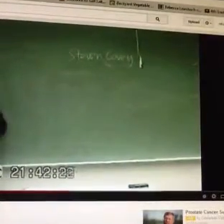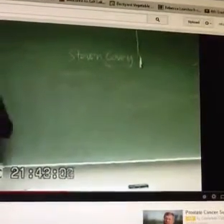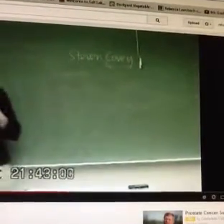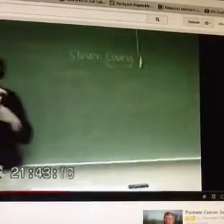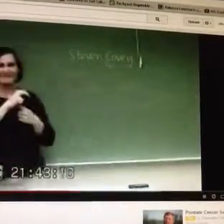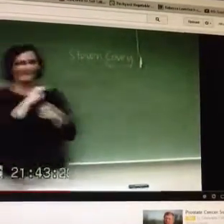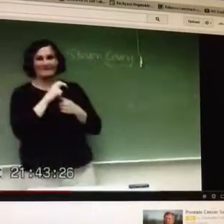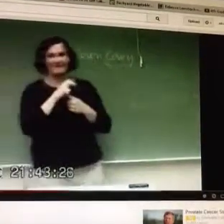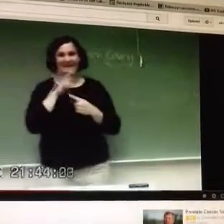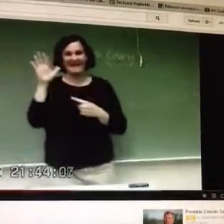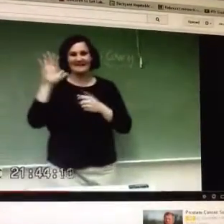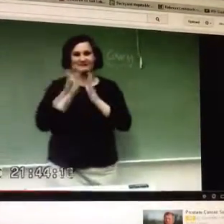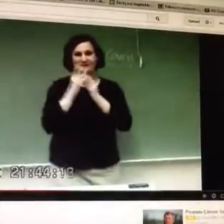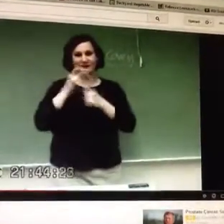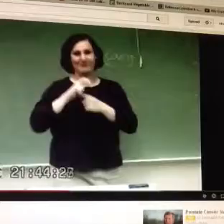Do you all know him?